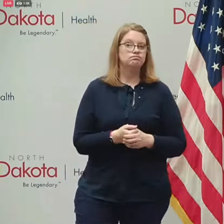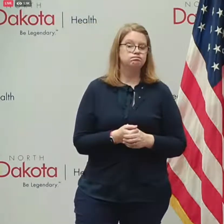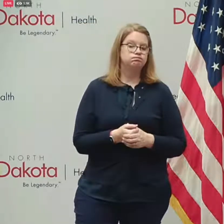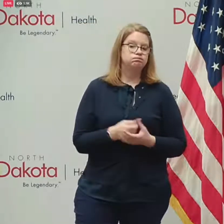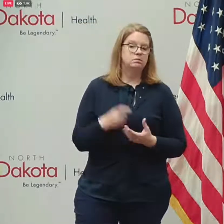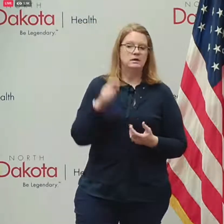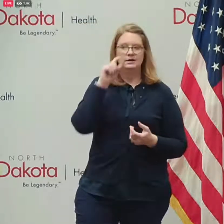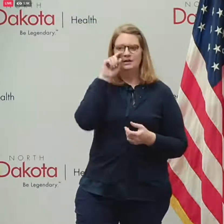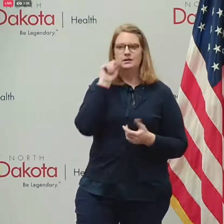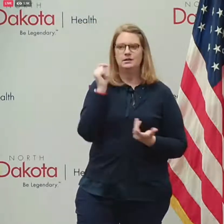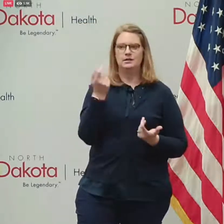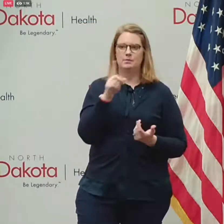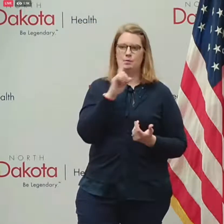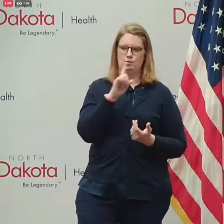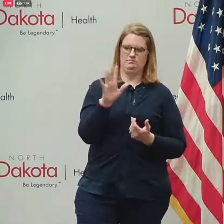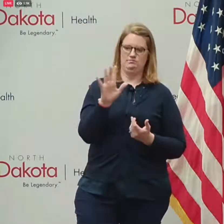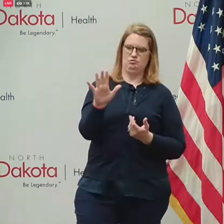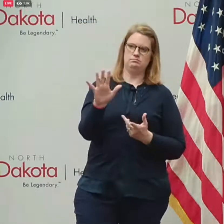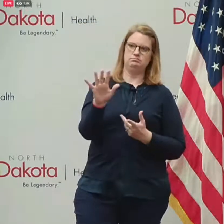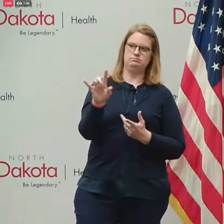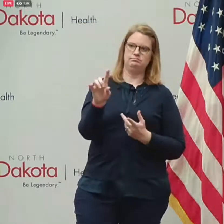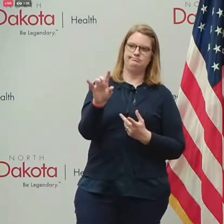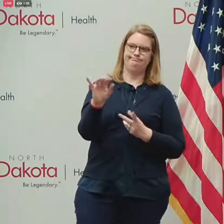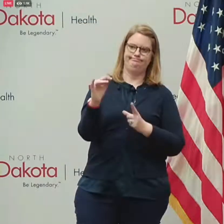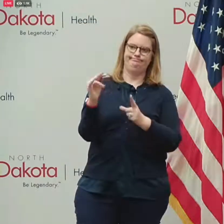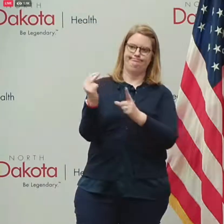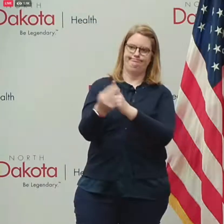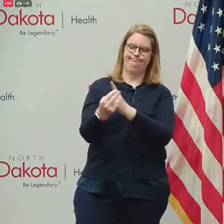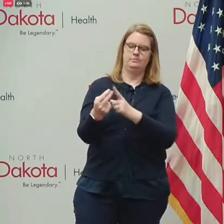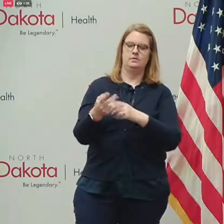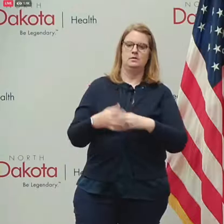challenge your premise, which is